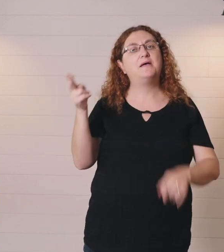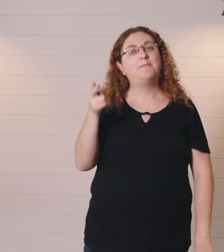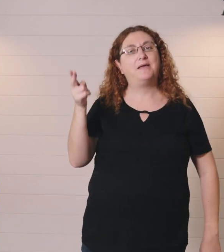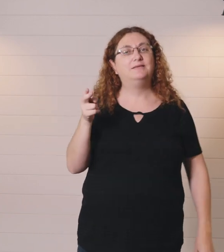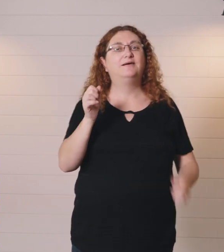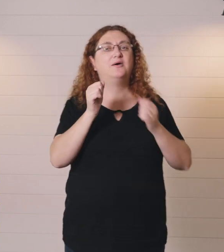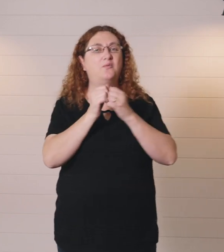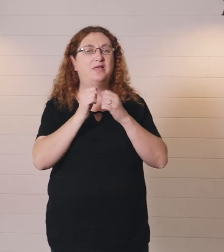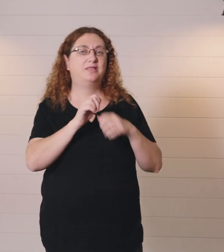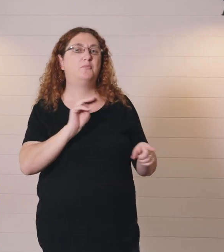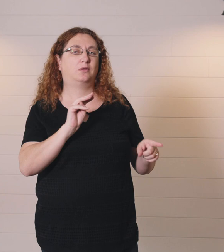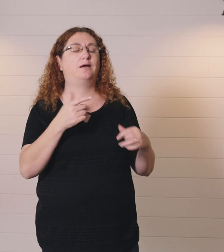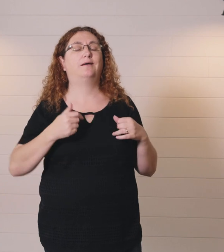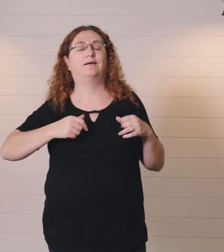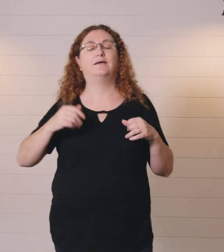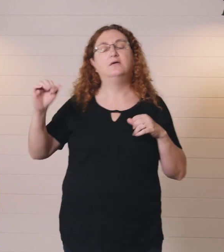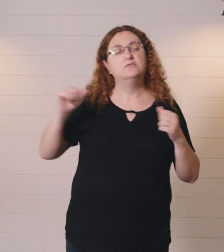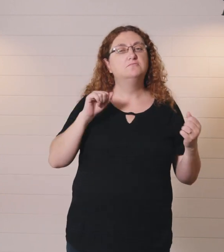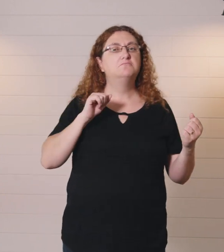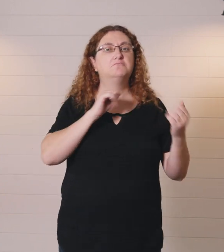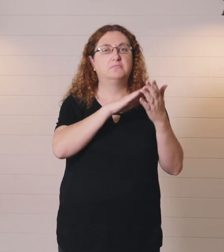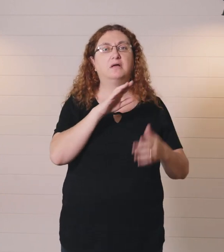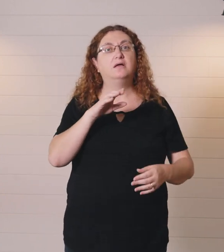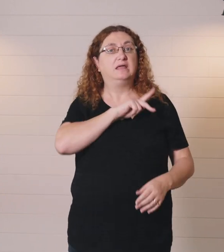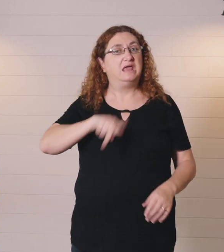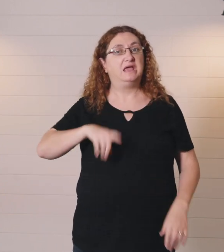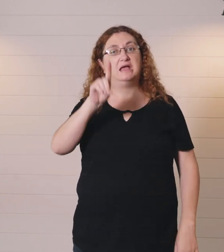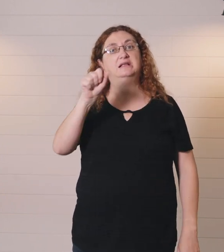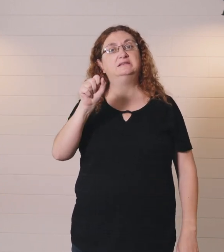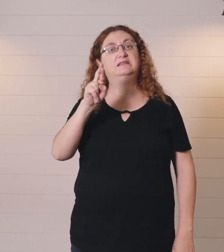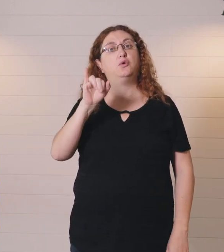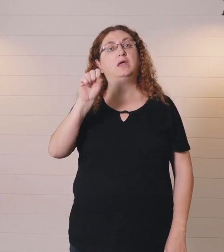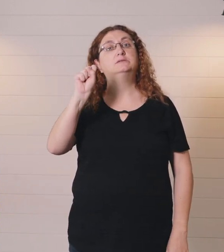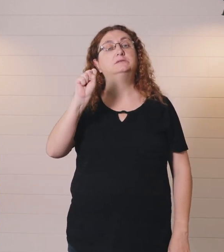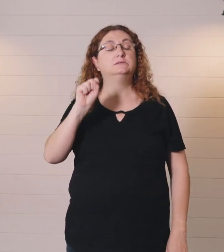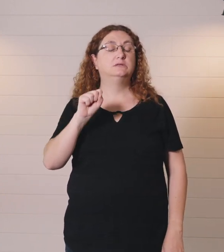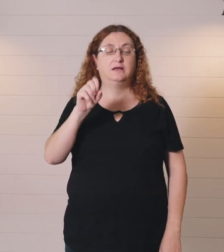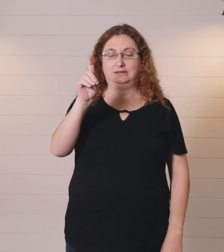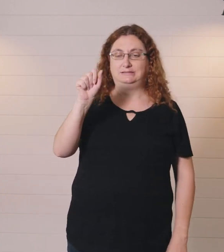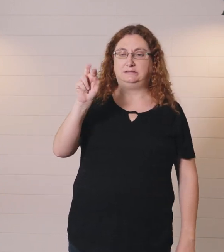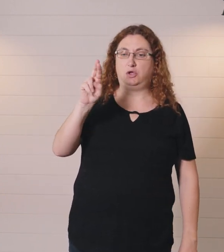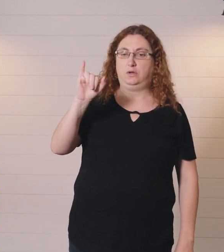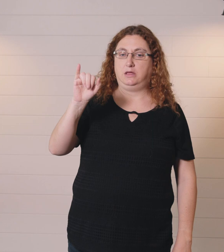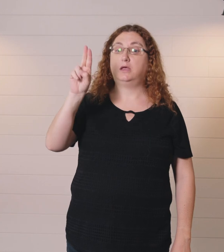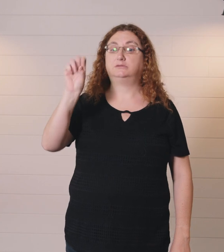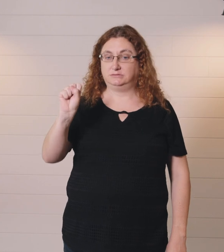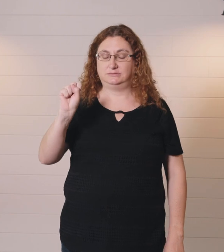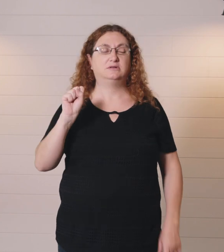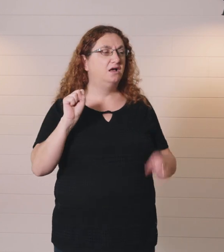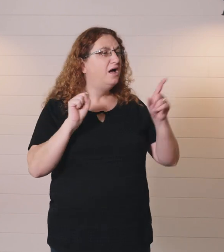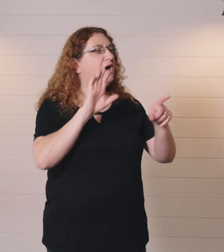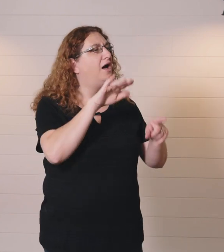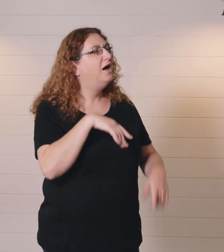hatched with Xerxes, and went to the king, King Darius, and said, "O king, wouldn't it be a great idea if in your kingdom